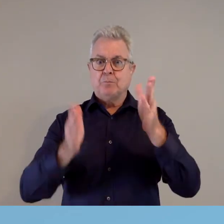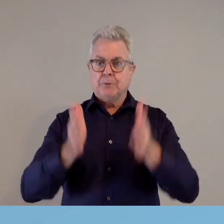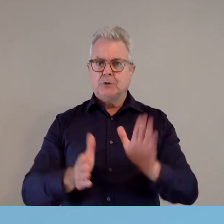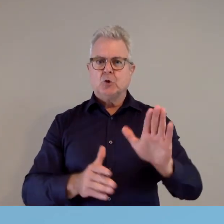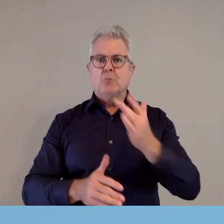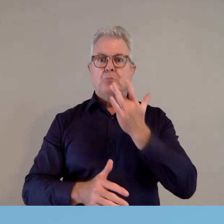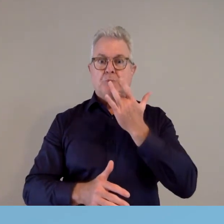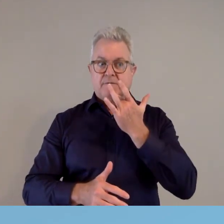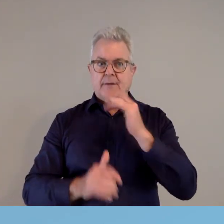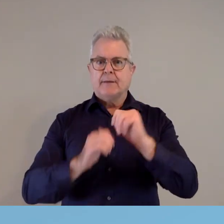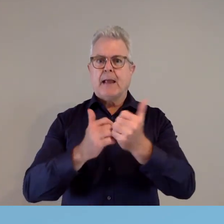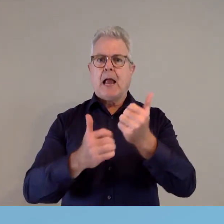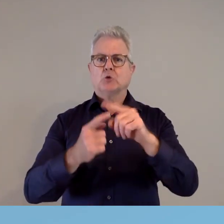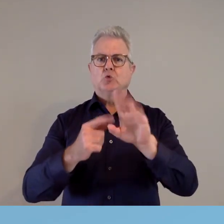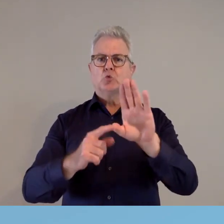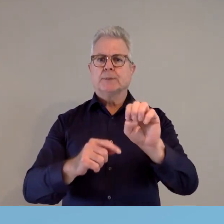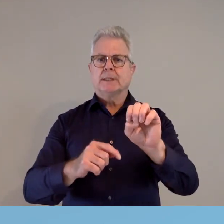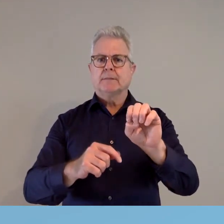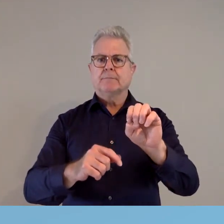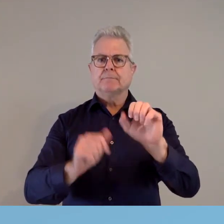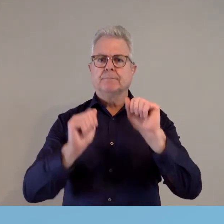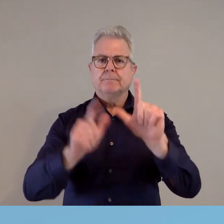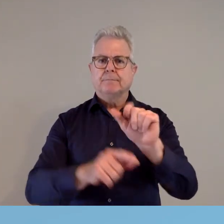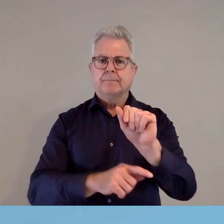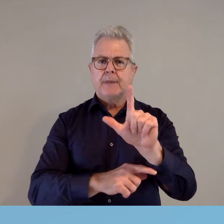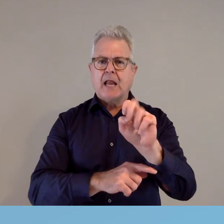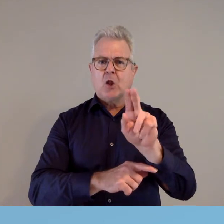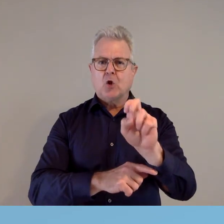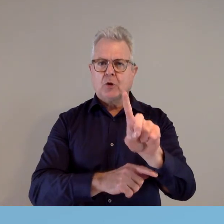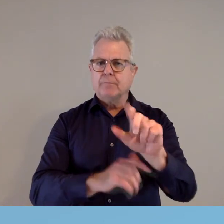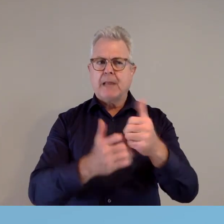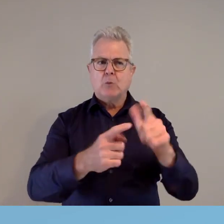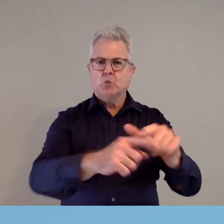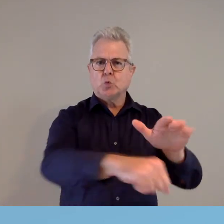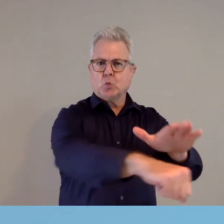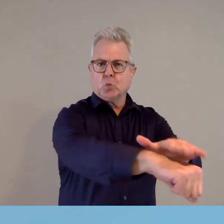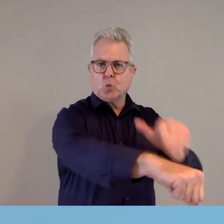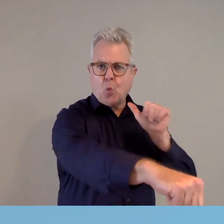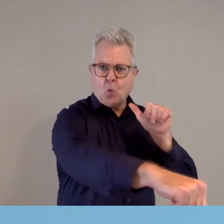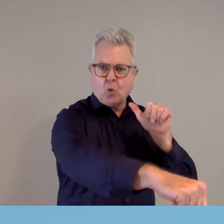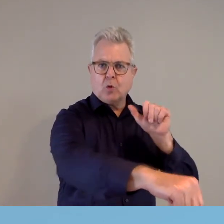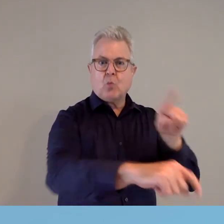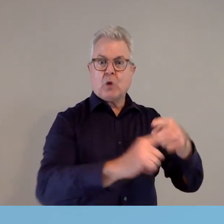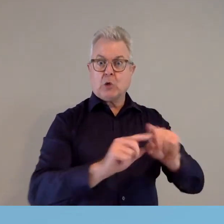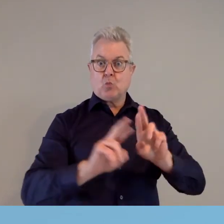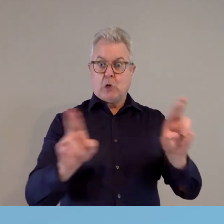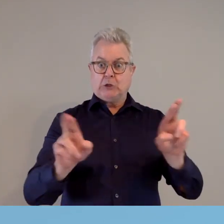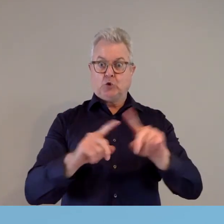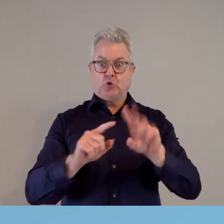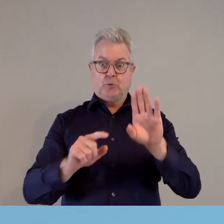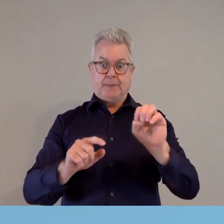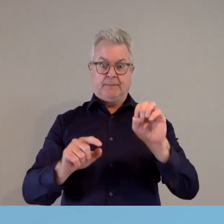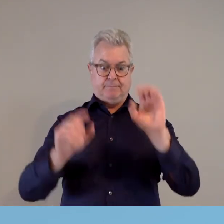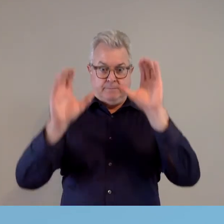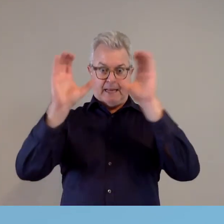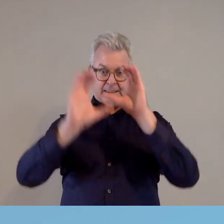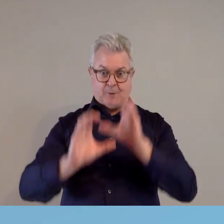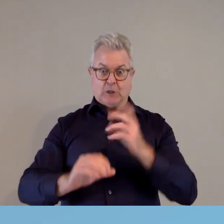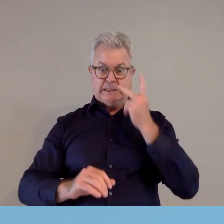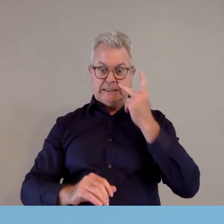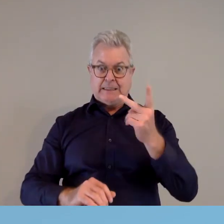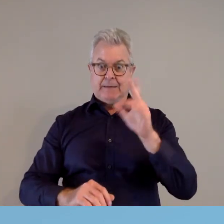also know each deaf person's preference about how they'd like to be called when they're ready to be seen.